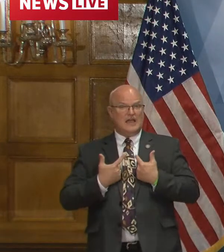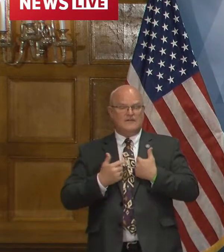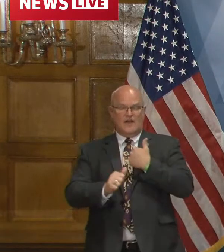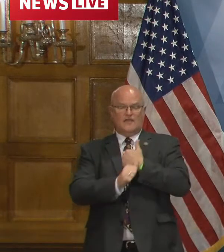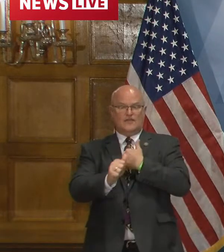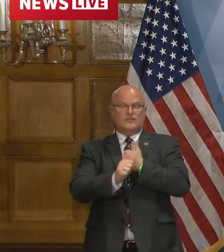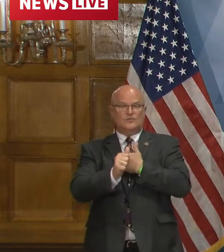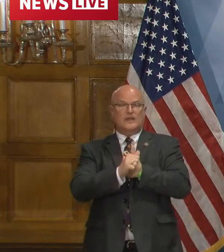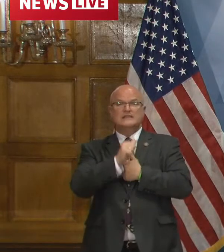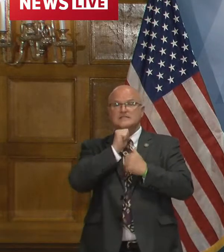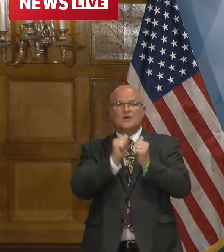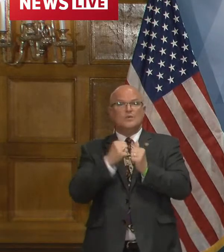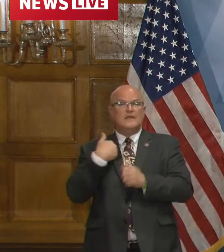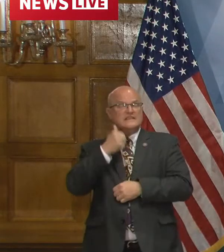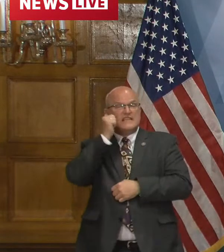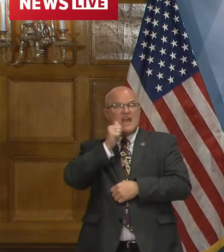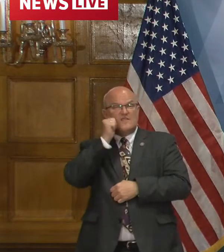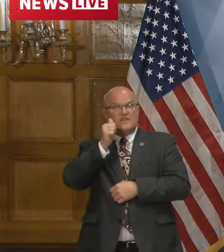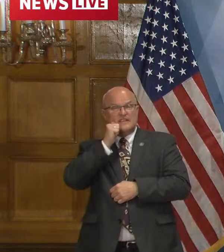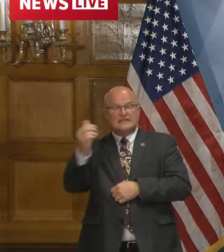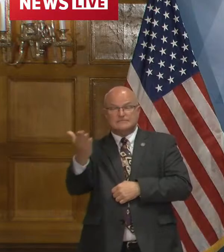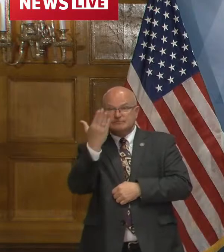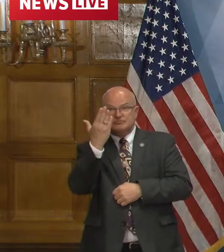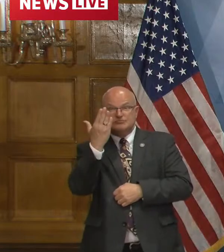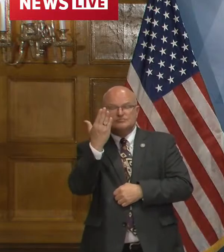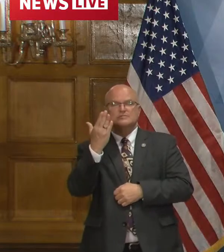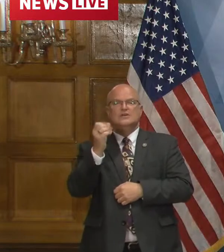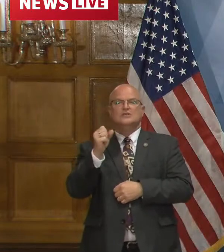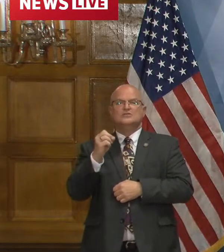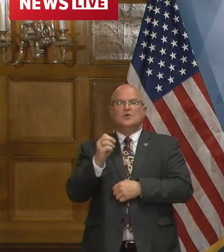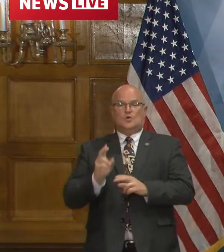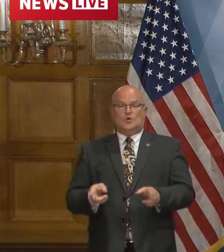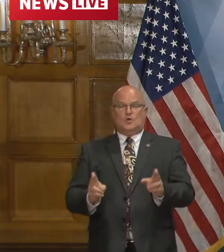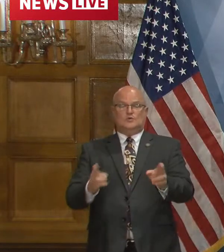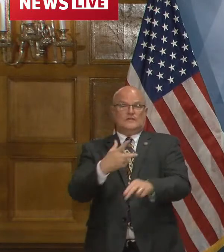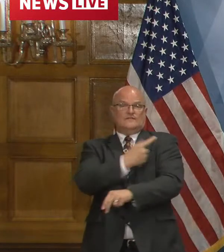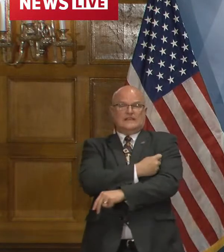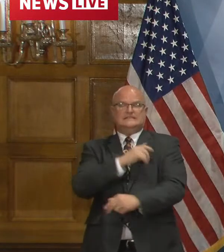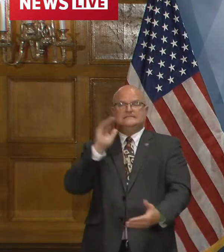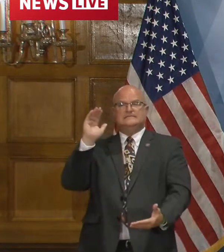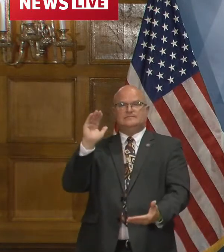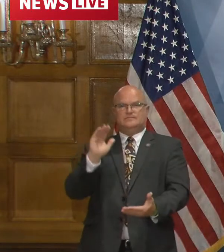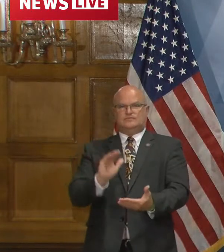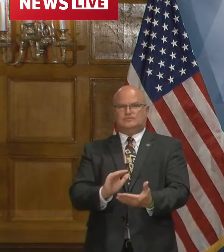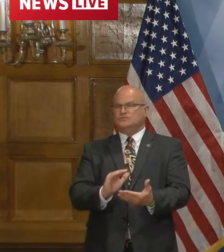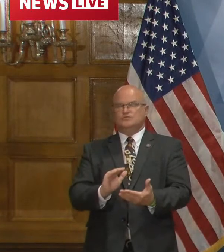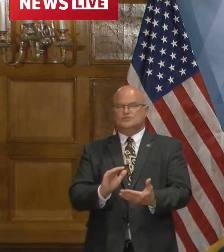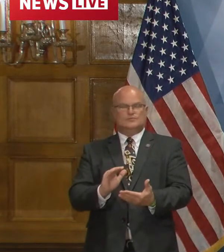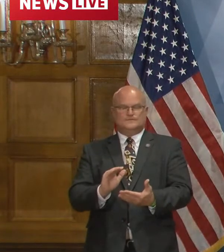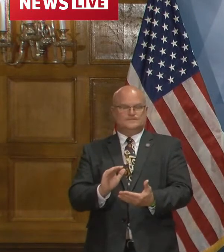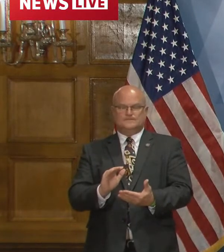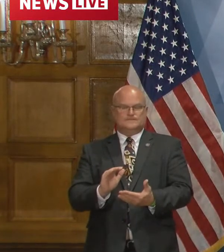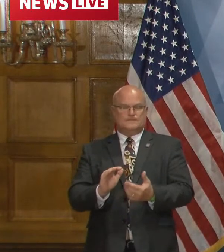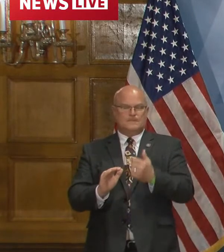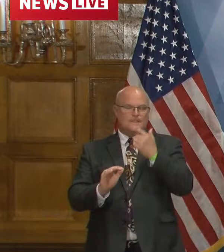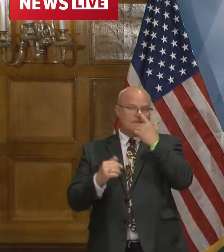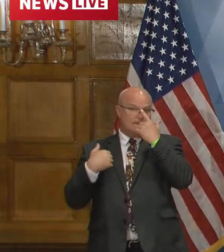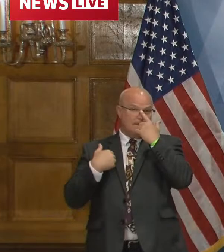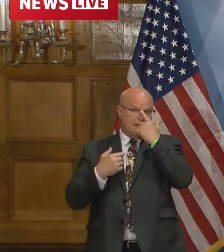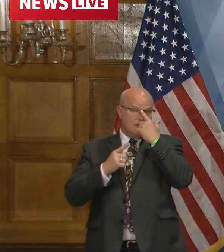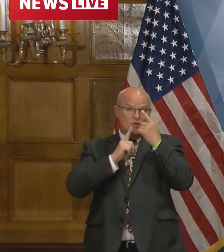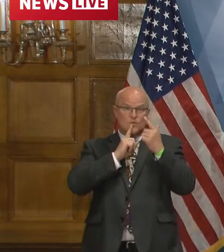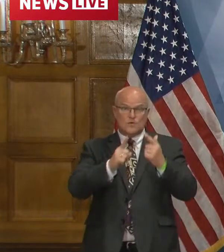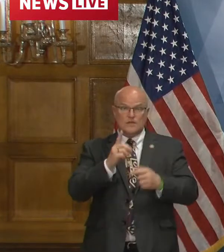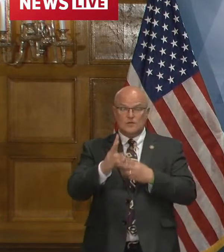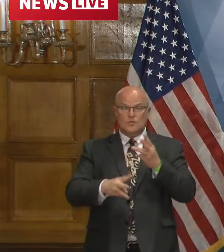is not with us every day, and so the urgency of getting a vaccine has been diminished. We want to, in a